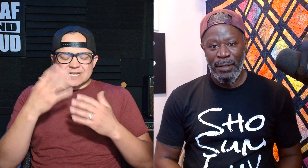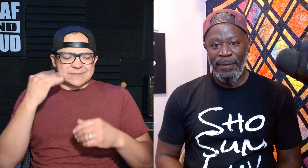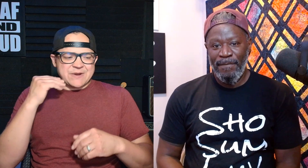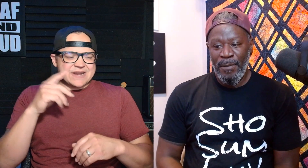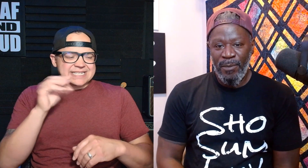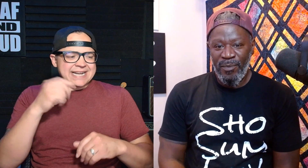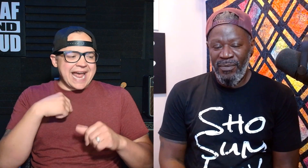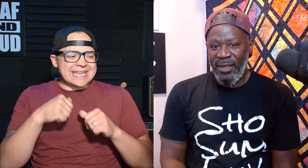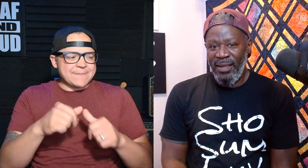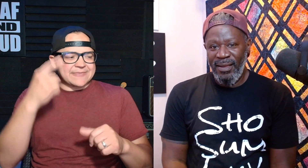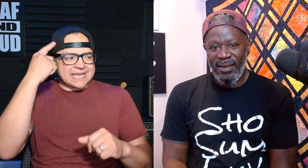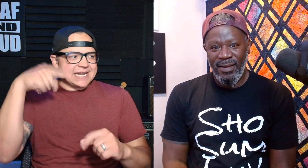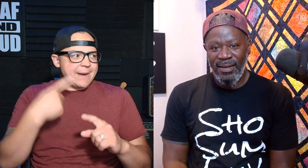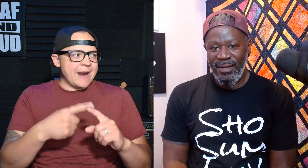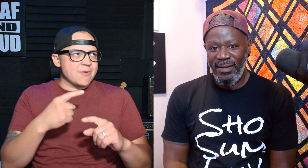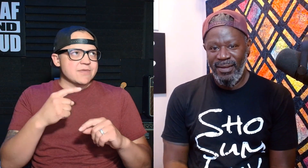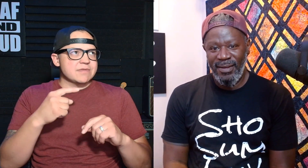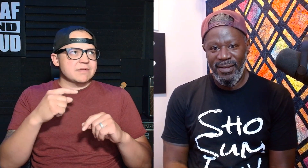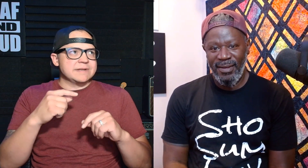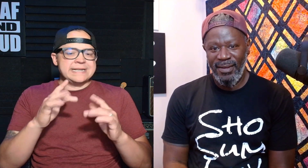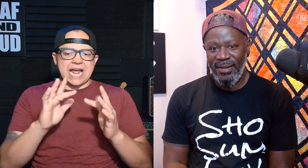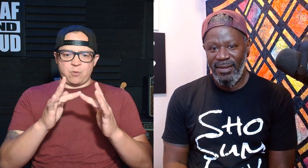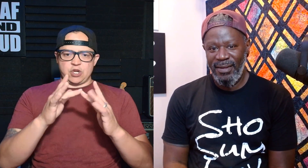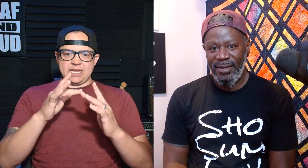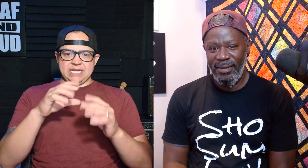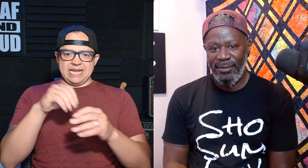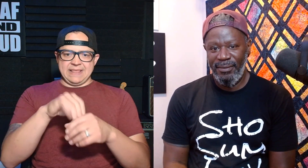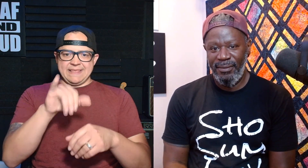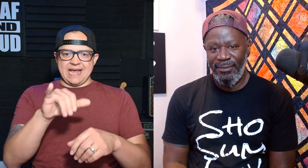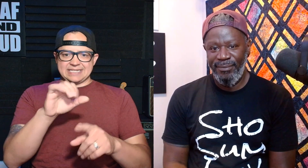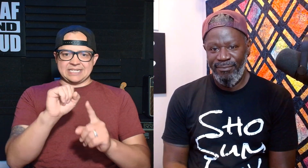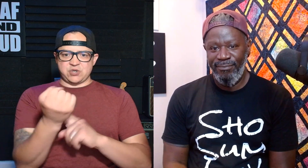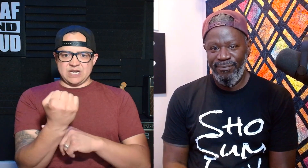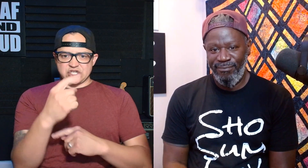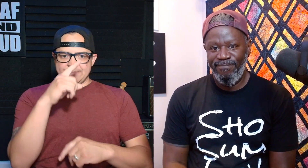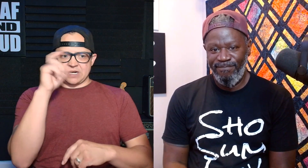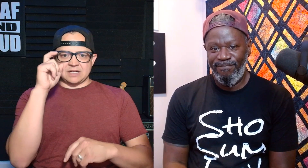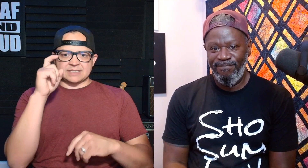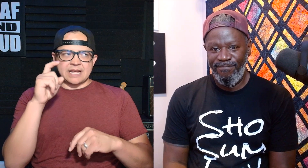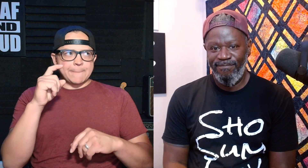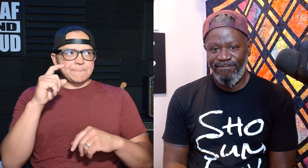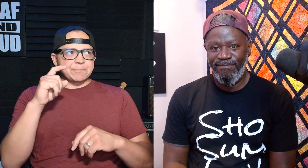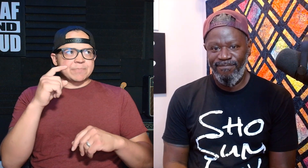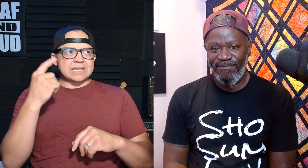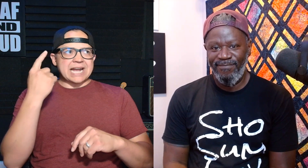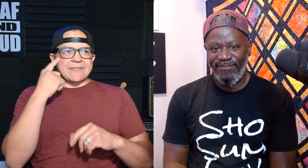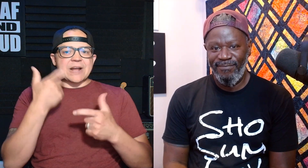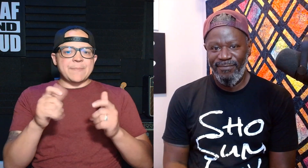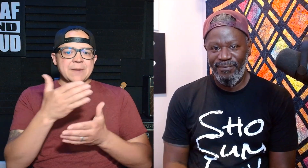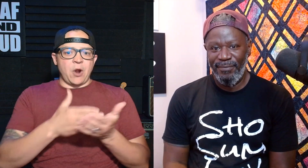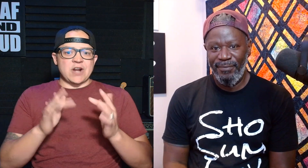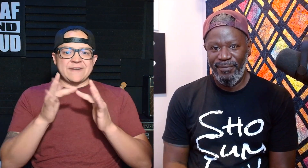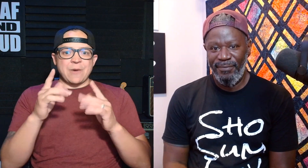That whole experience. And I keep thinking about networking in that situation, because I